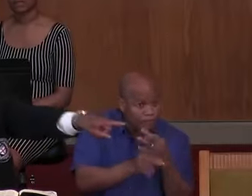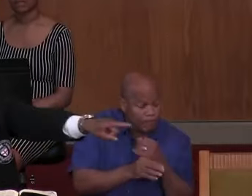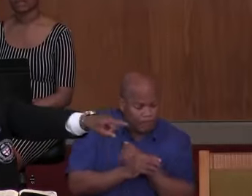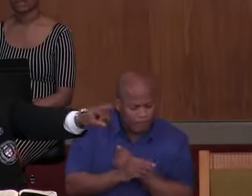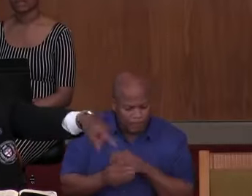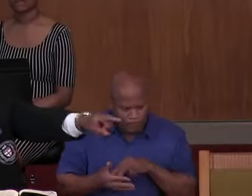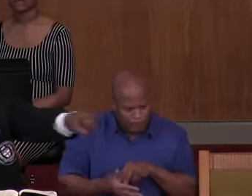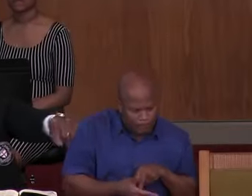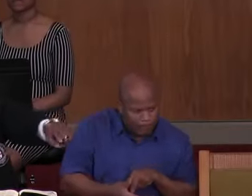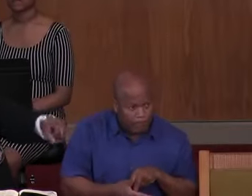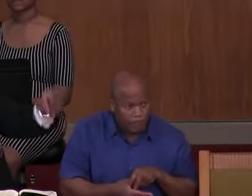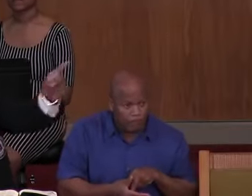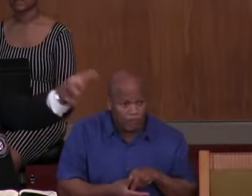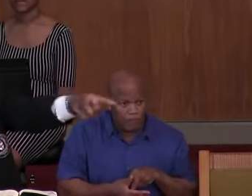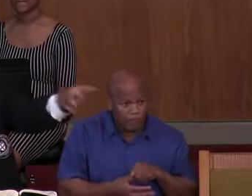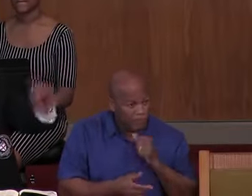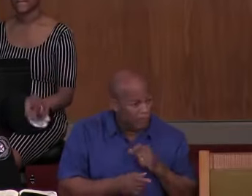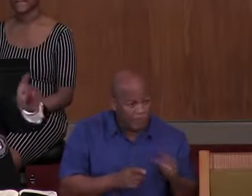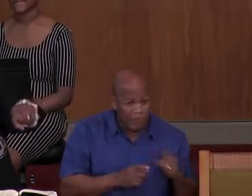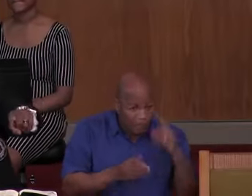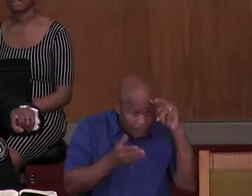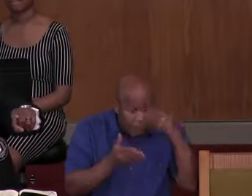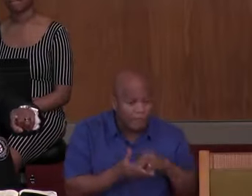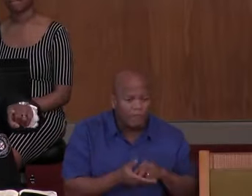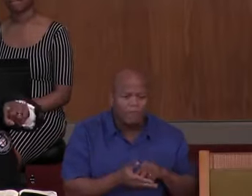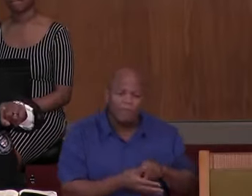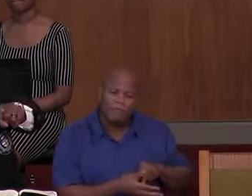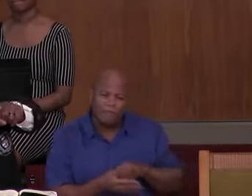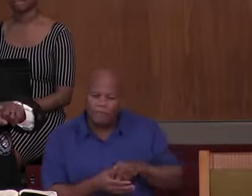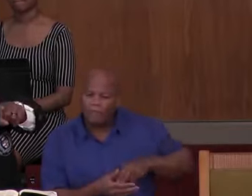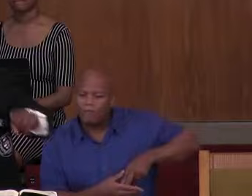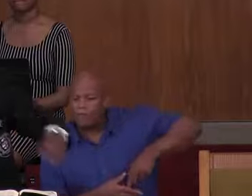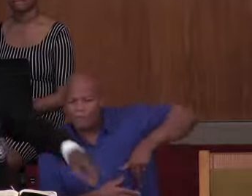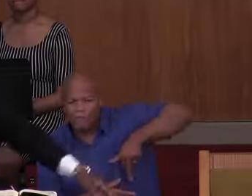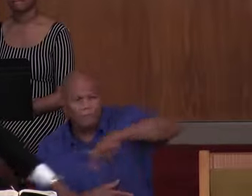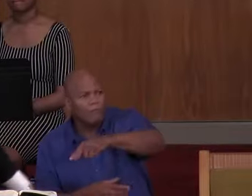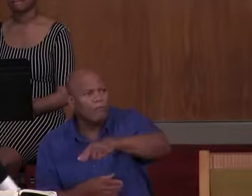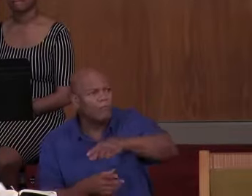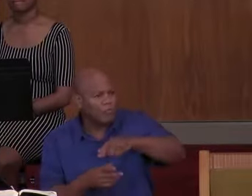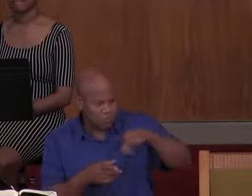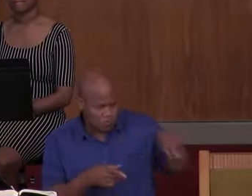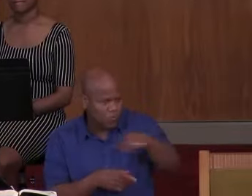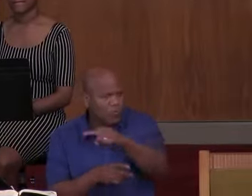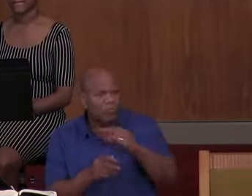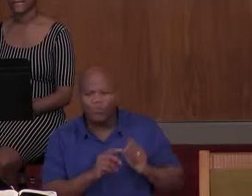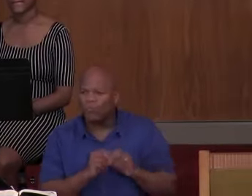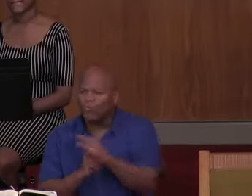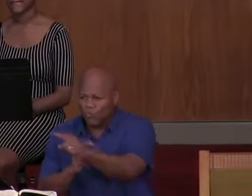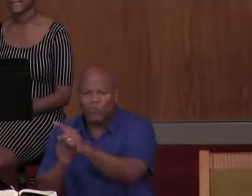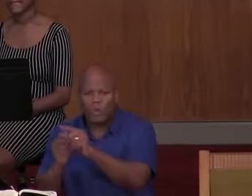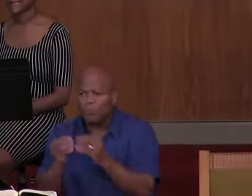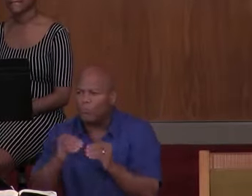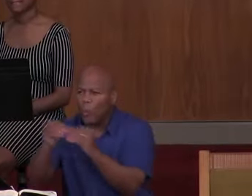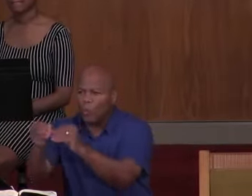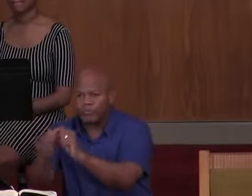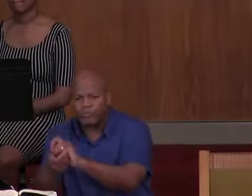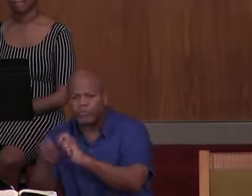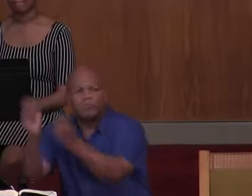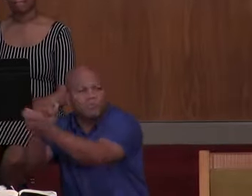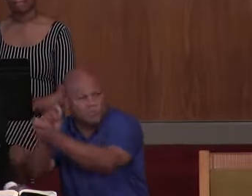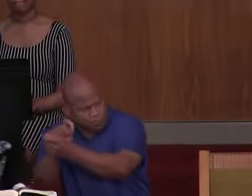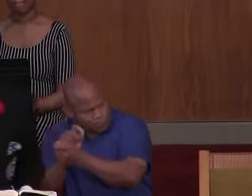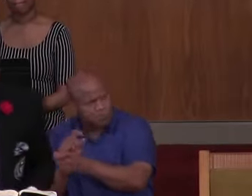you might not have a faith at all. And if you got a faith that moves you, you ought to move it. Come on, somebody. What a